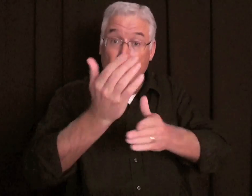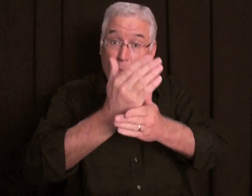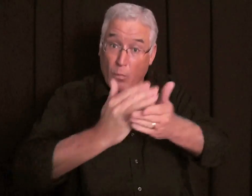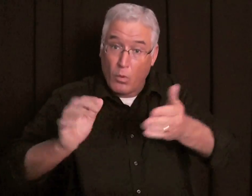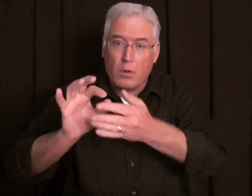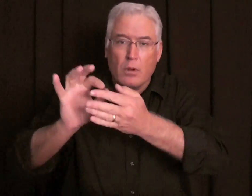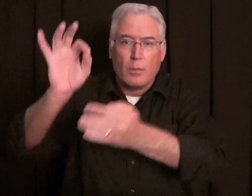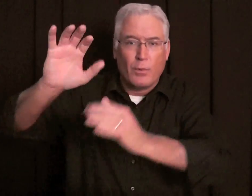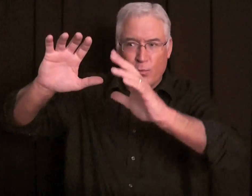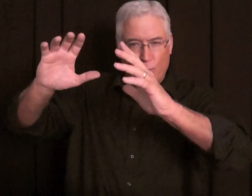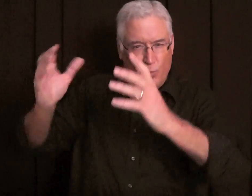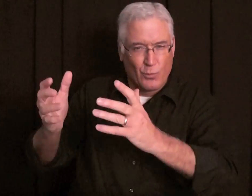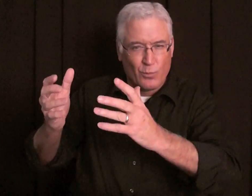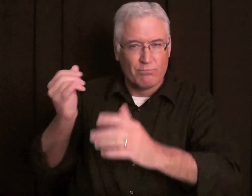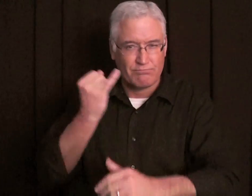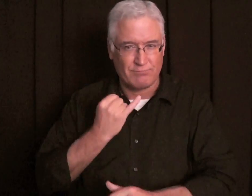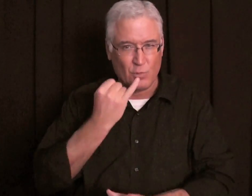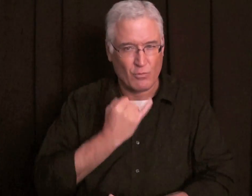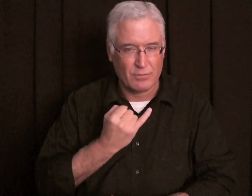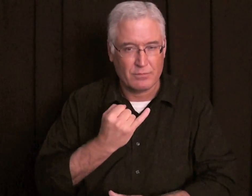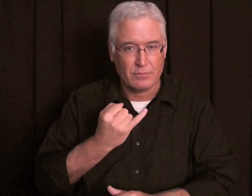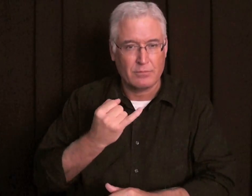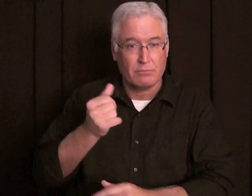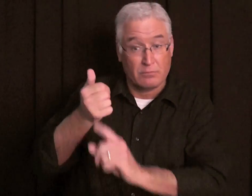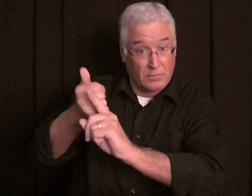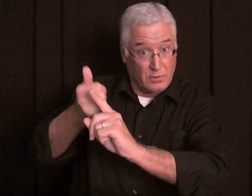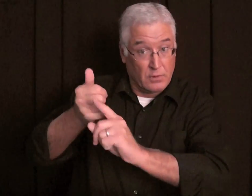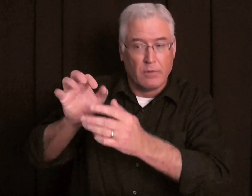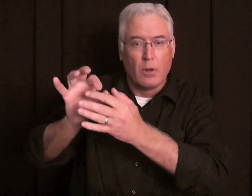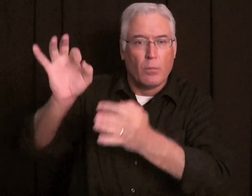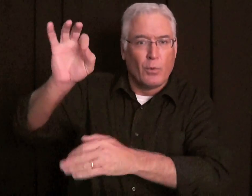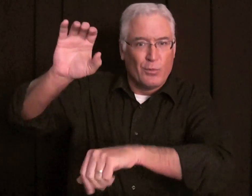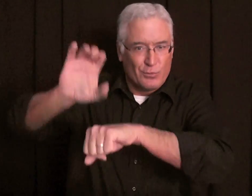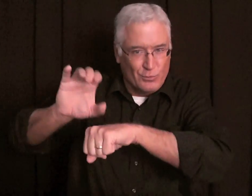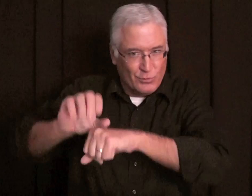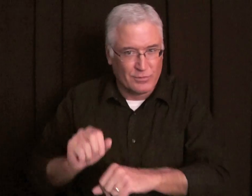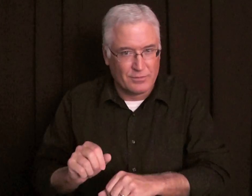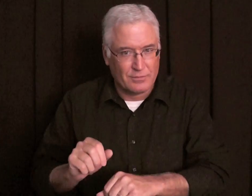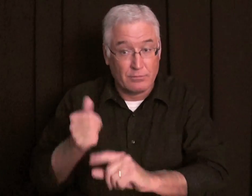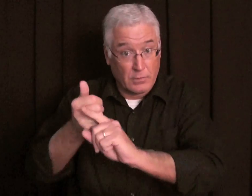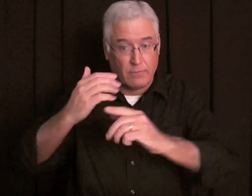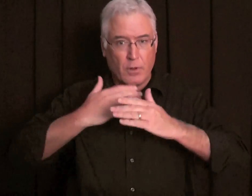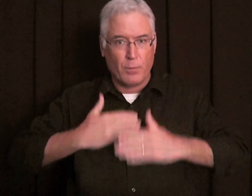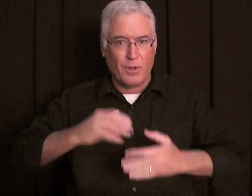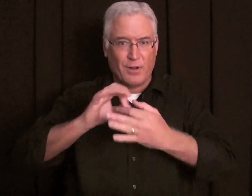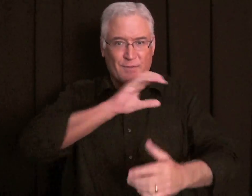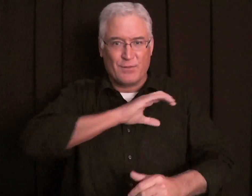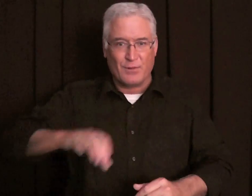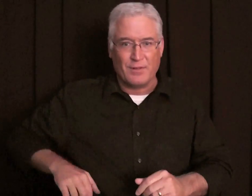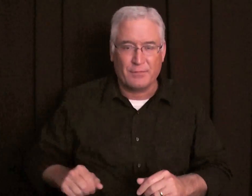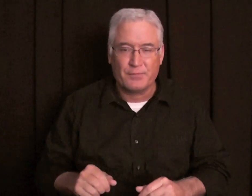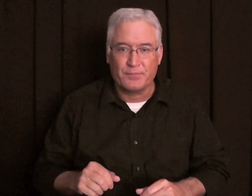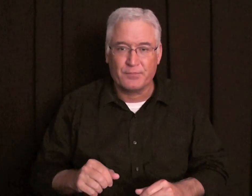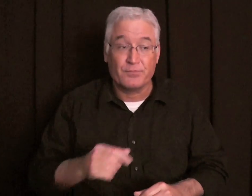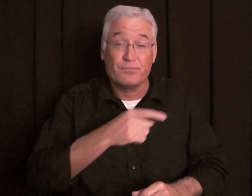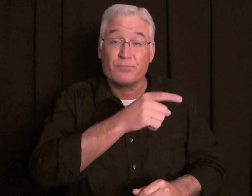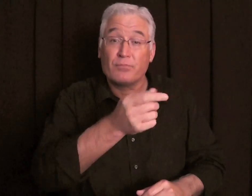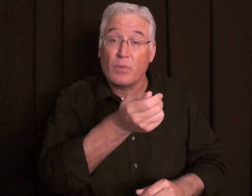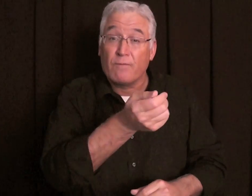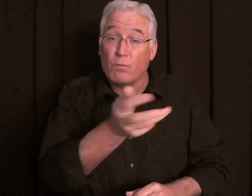were faithful, the individuals, they were still part of that whole spiritual group. And they were still part